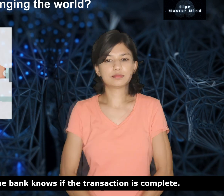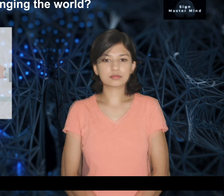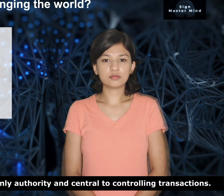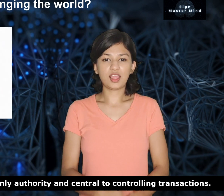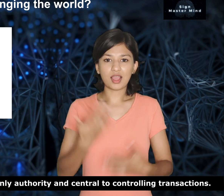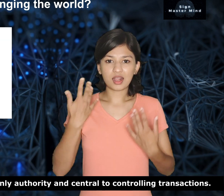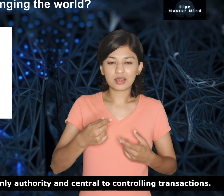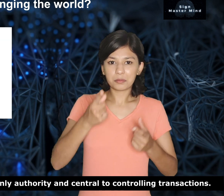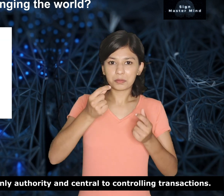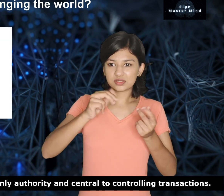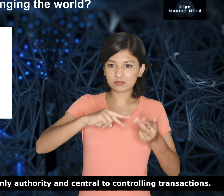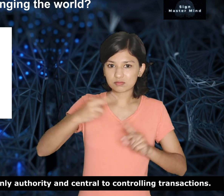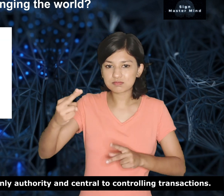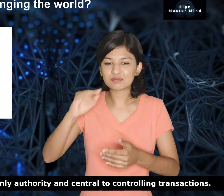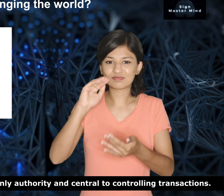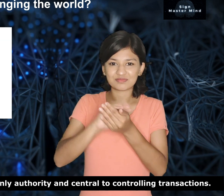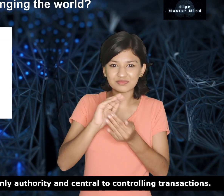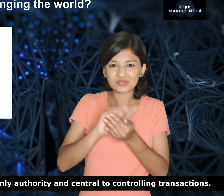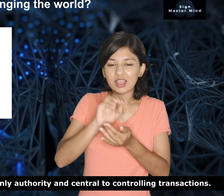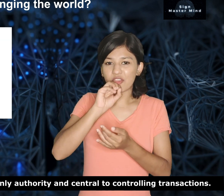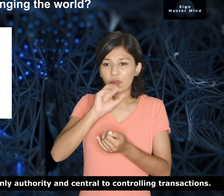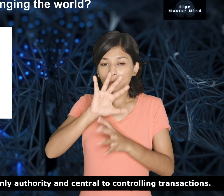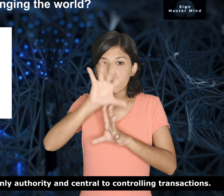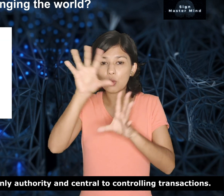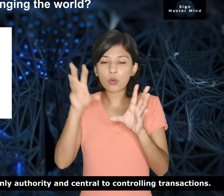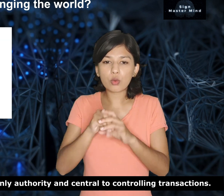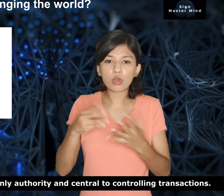They are the only authority and central to controlling transactions